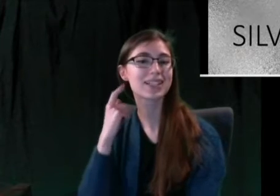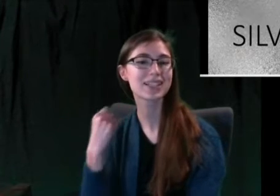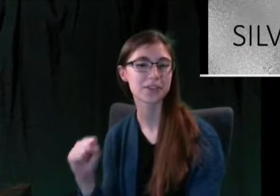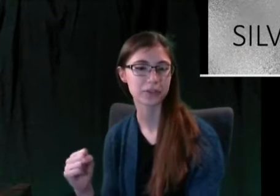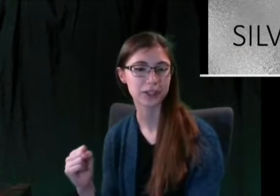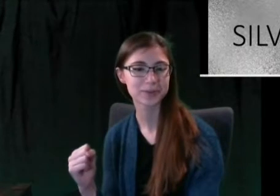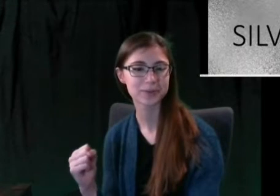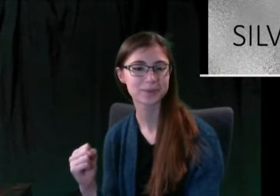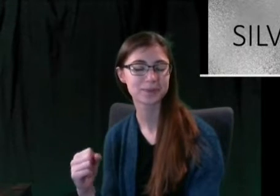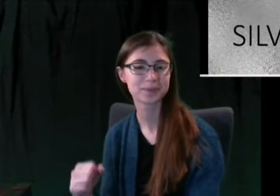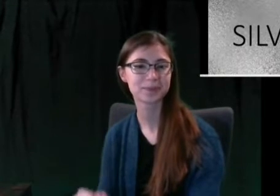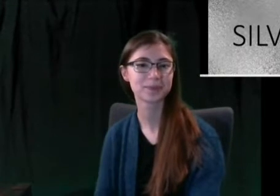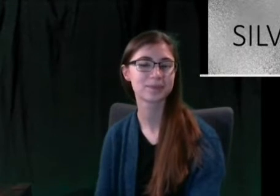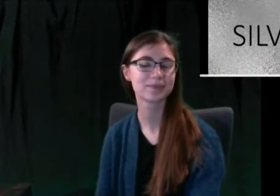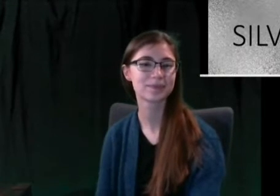Silver.